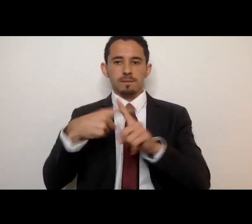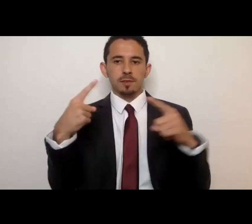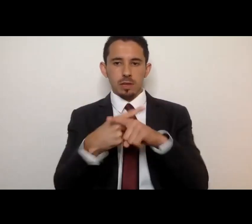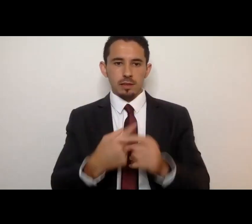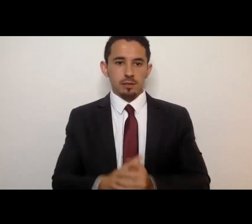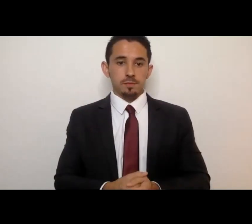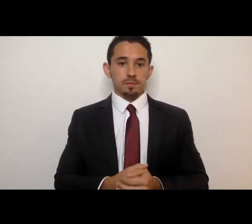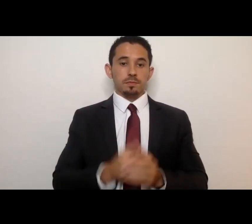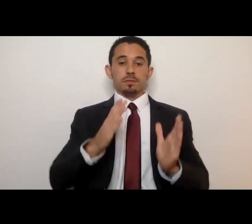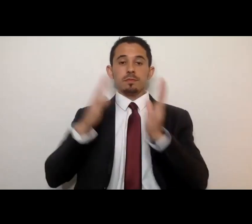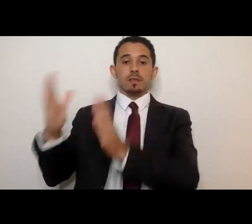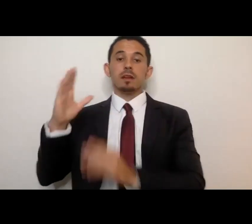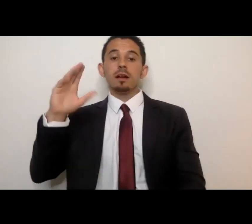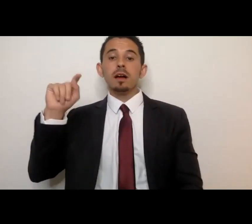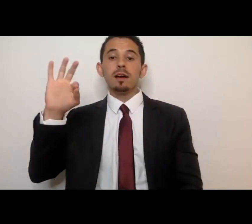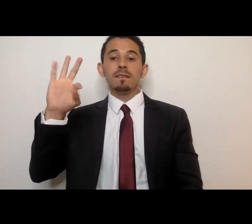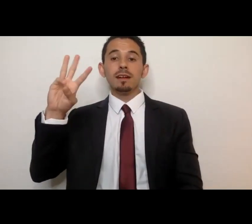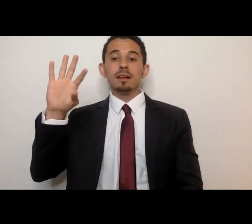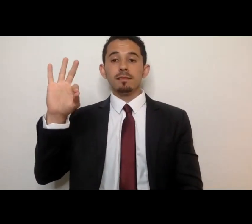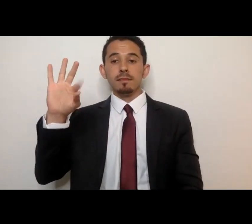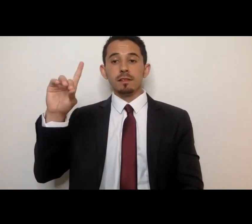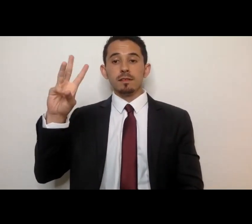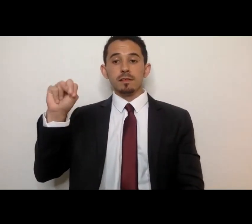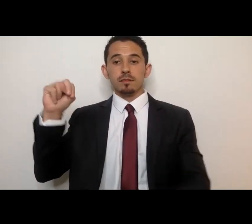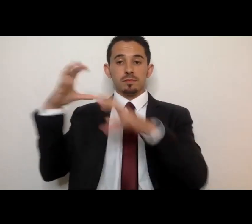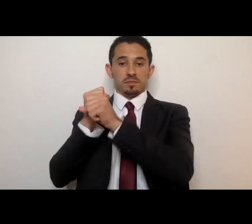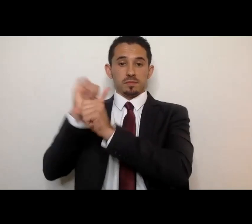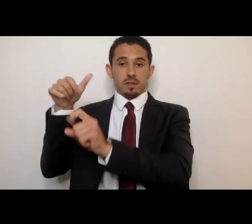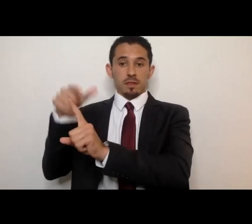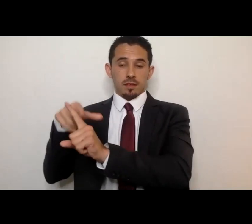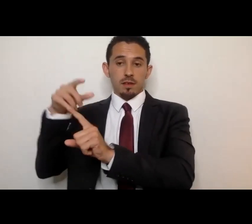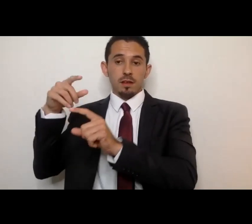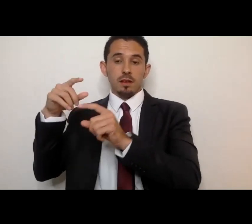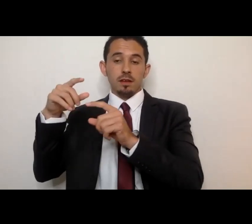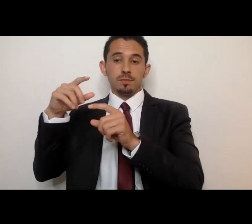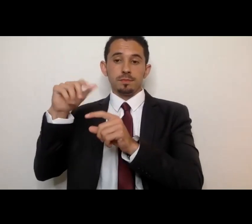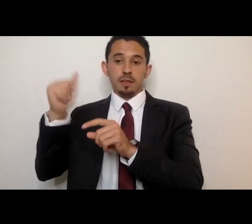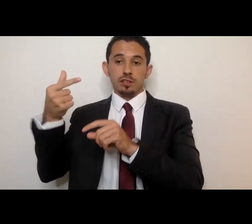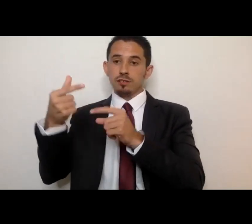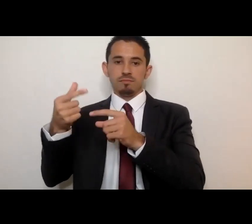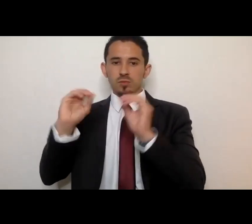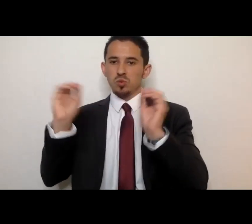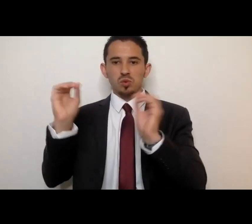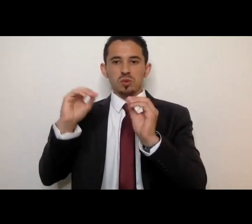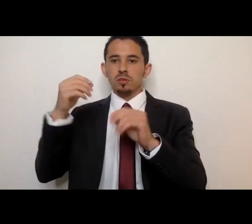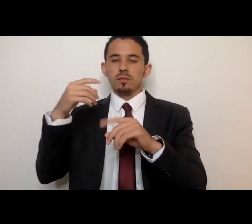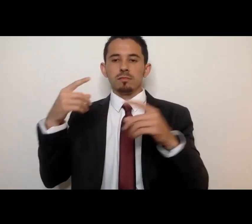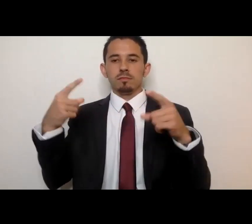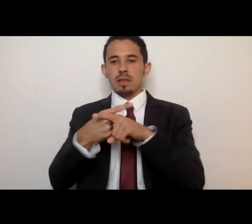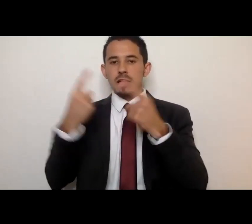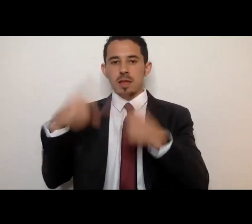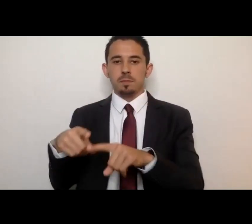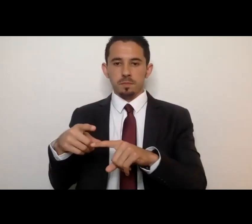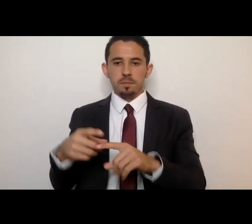concentration, you can see a faint reaction happening up on the top corner with TSG. With the FDWN peptide,